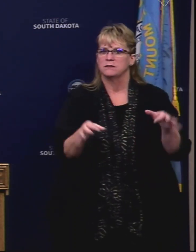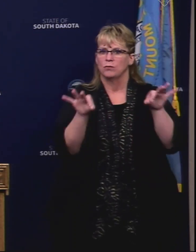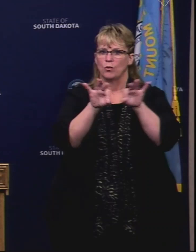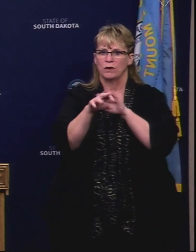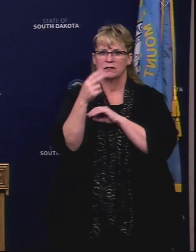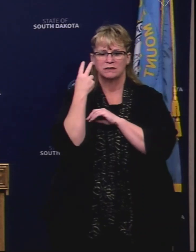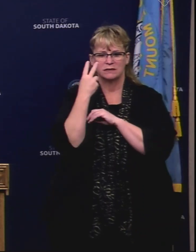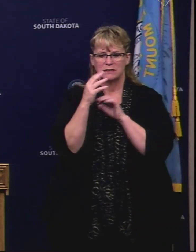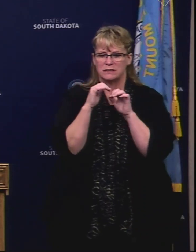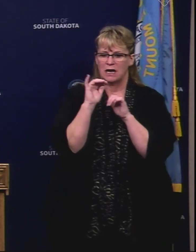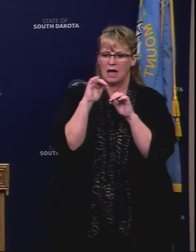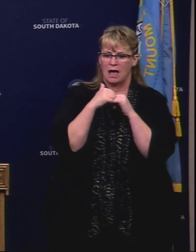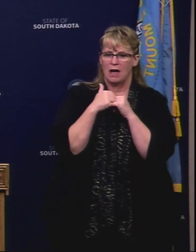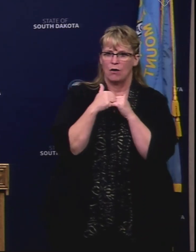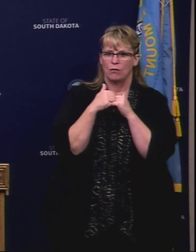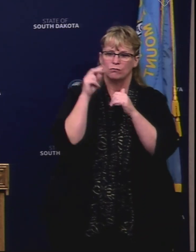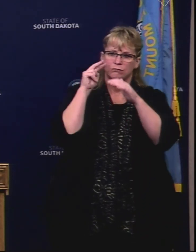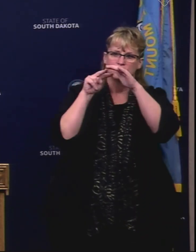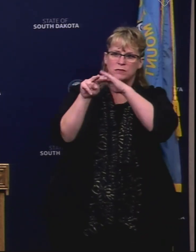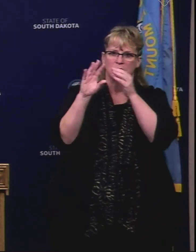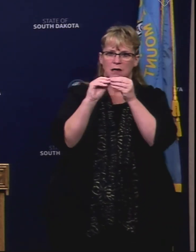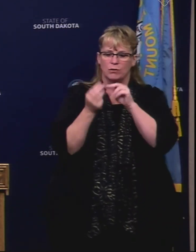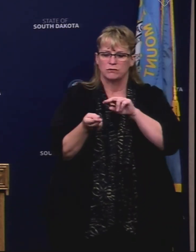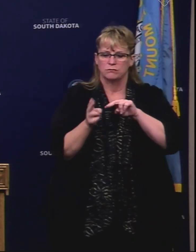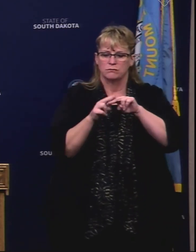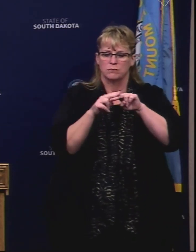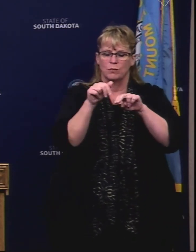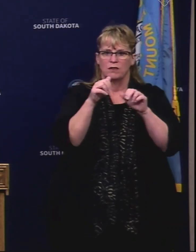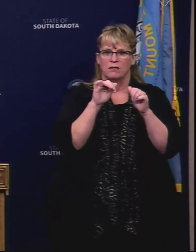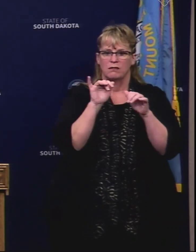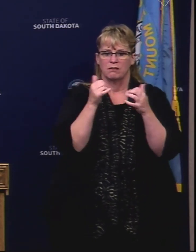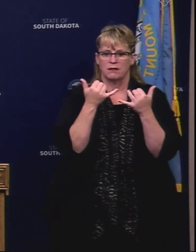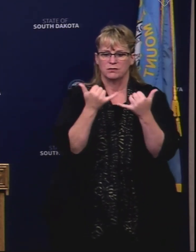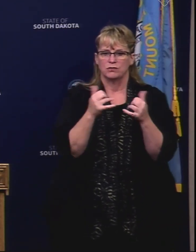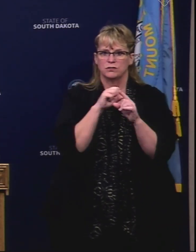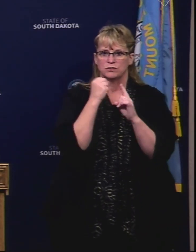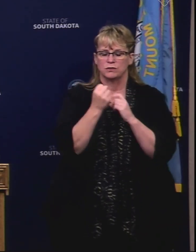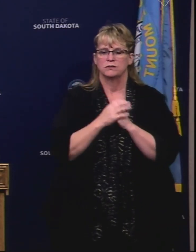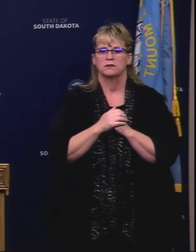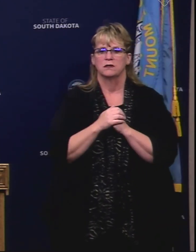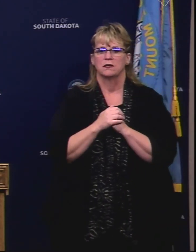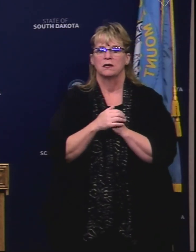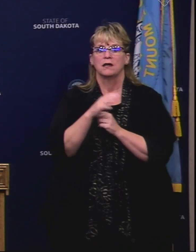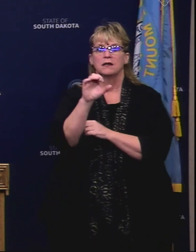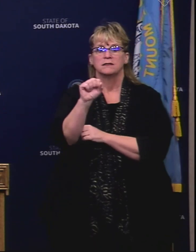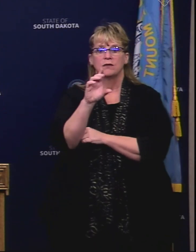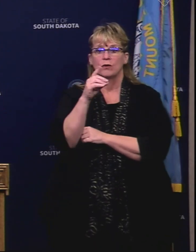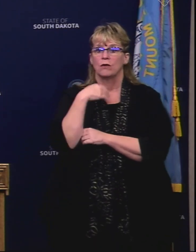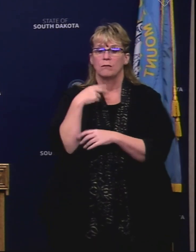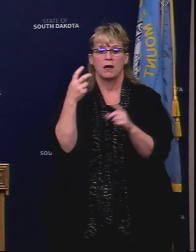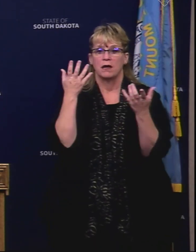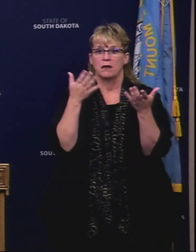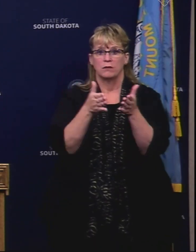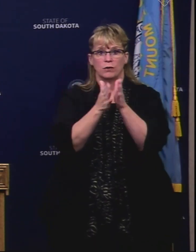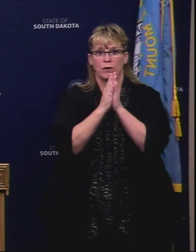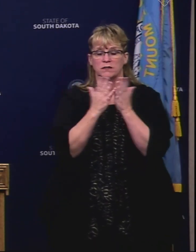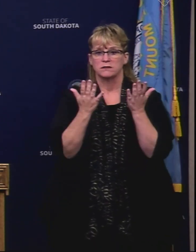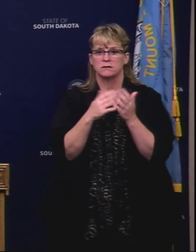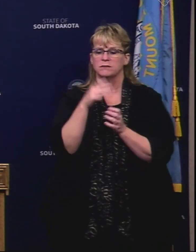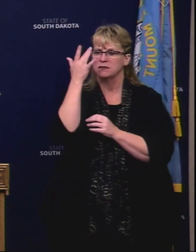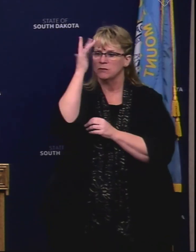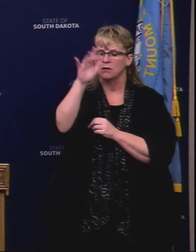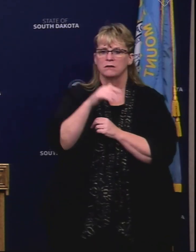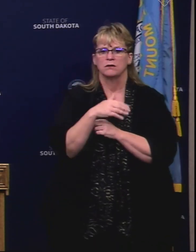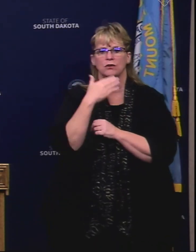our projections are going and we get through this current situation. My request to South Dakotans is to continue to be smart, to make